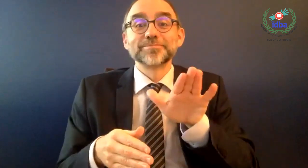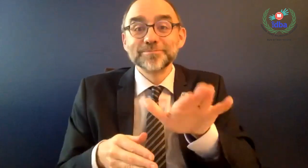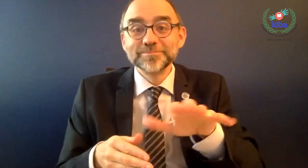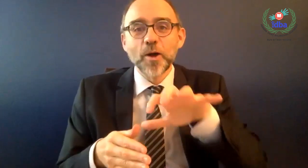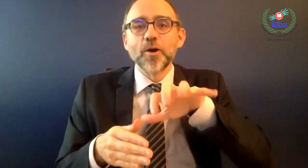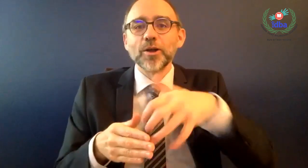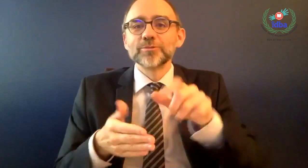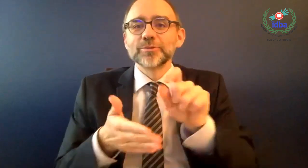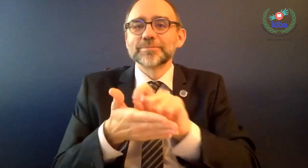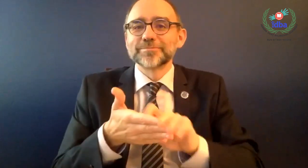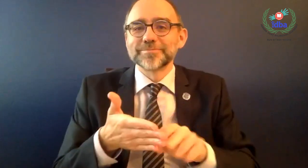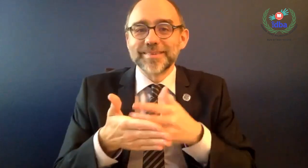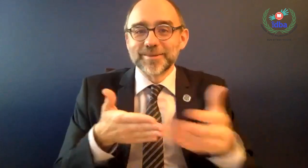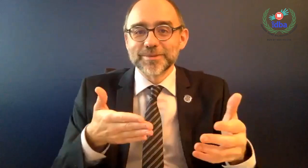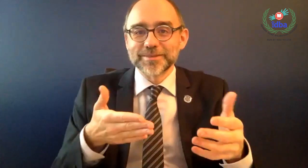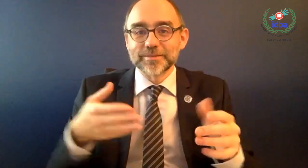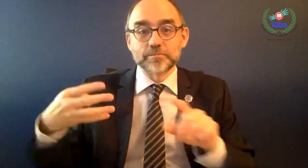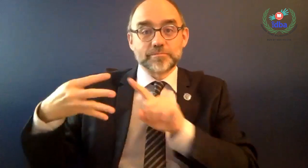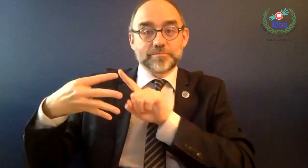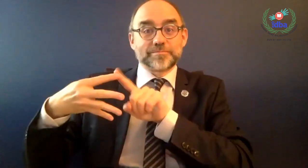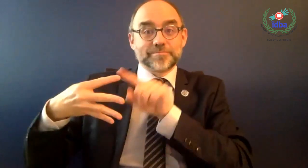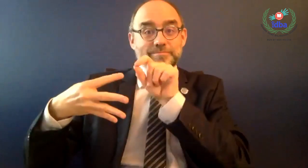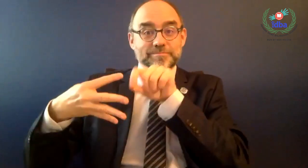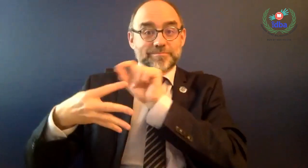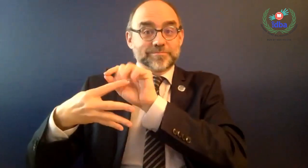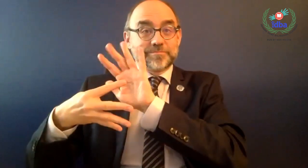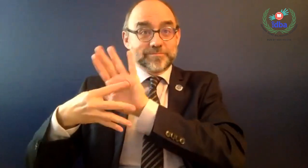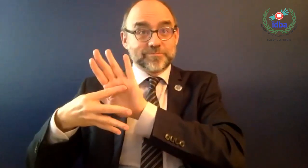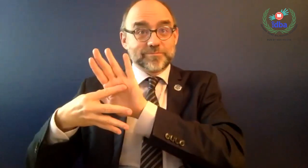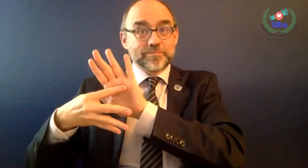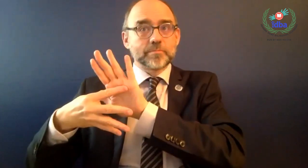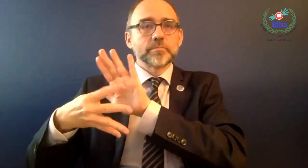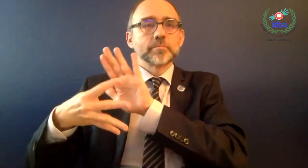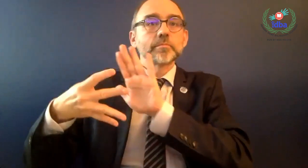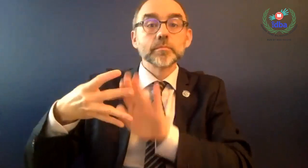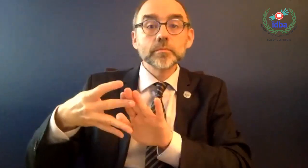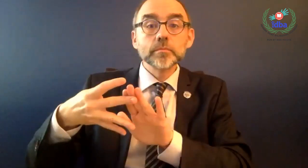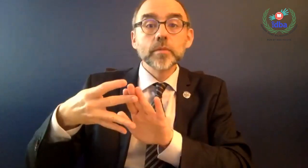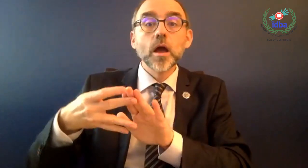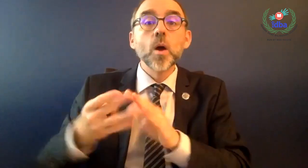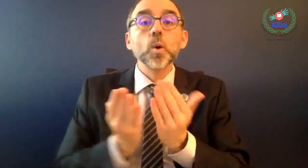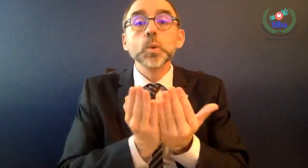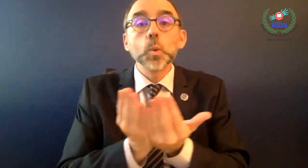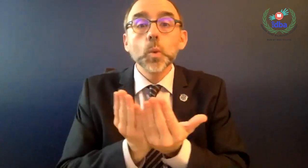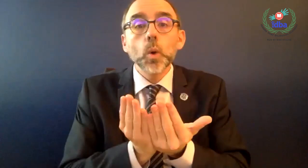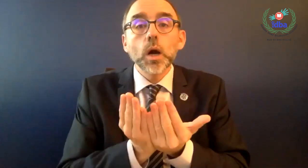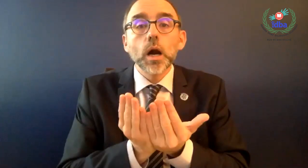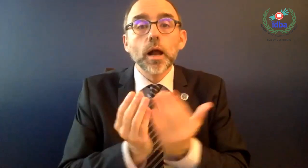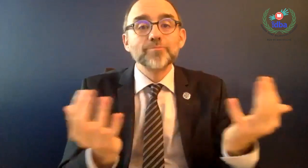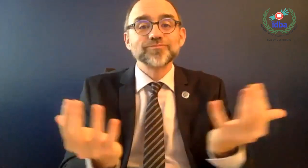the education should be using country's sign language and country's written language.